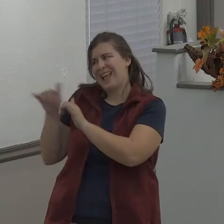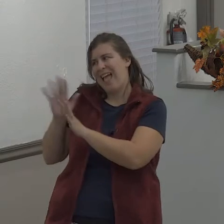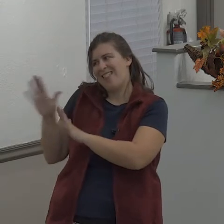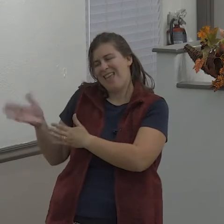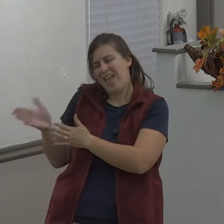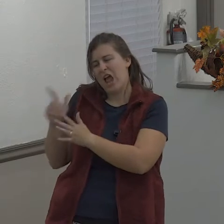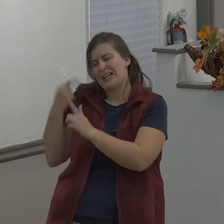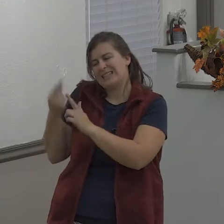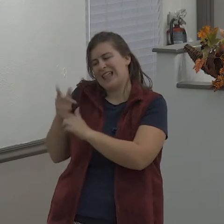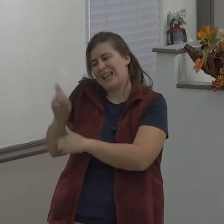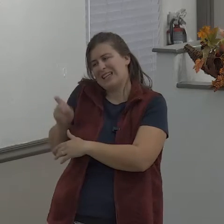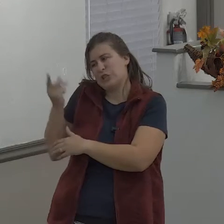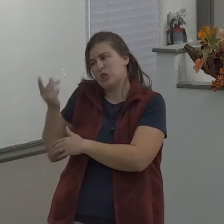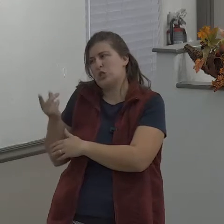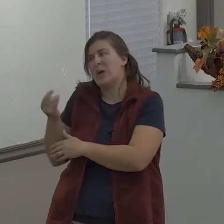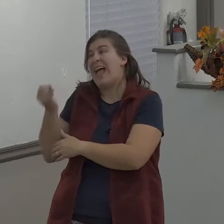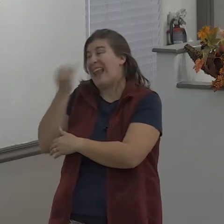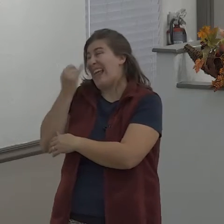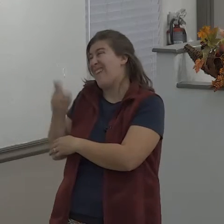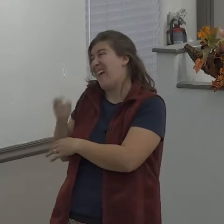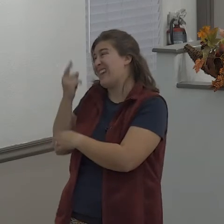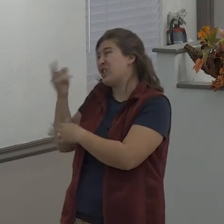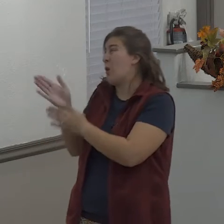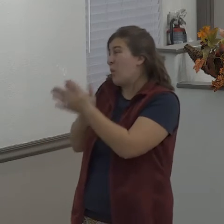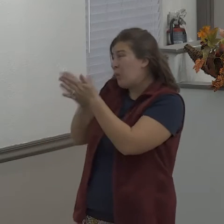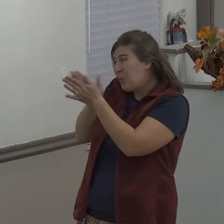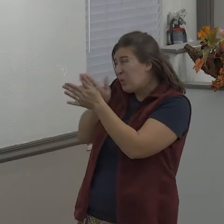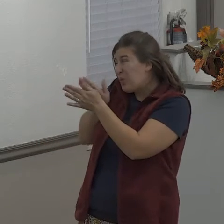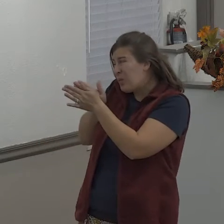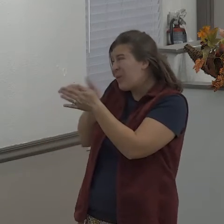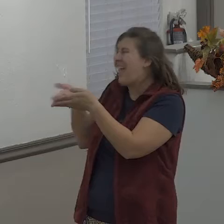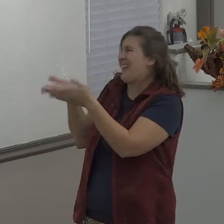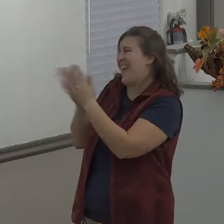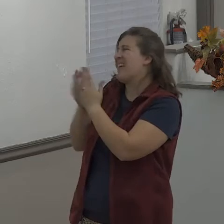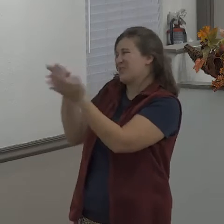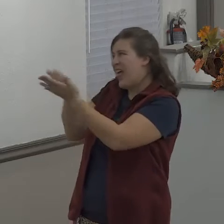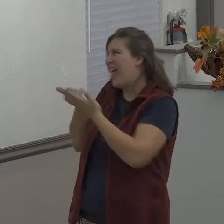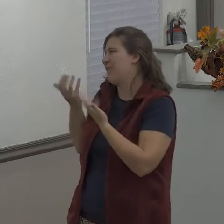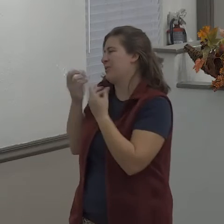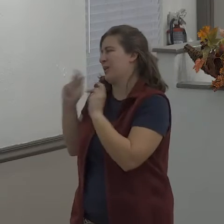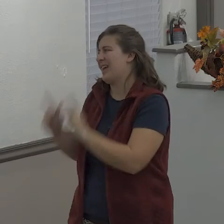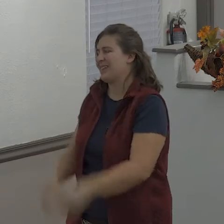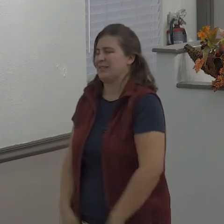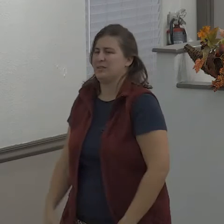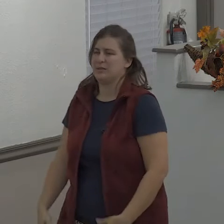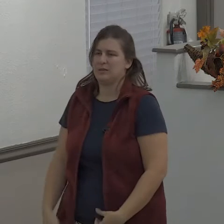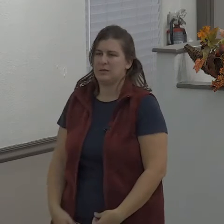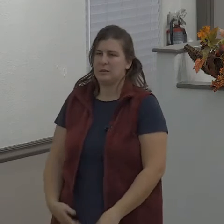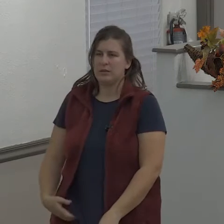Stay in the bottle until I need you. And when I need you, I'll rub the bottle and you can come out and rescue me.